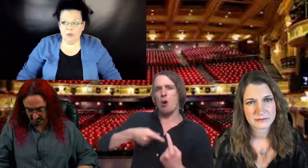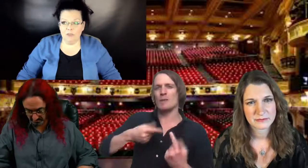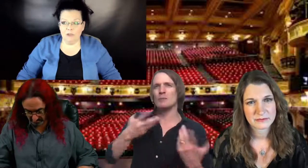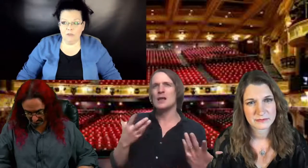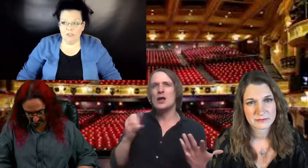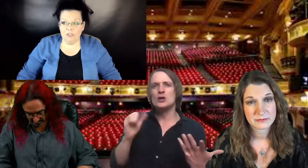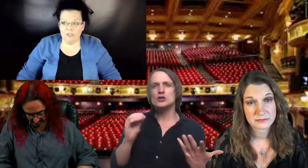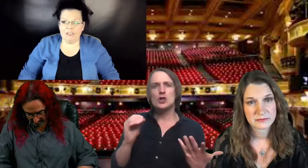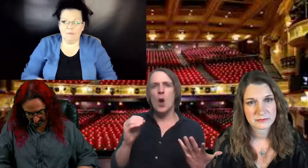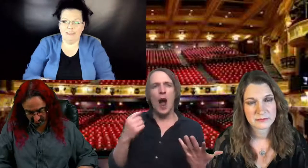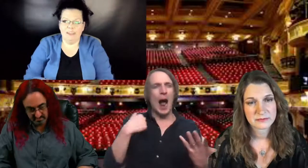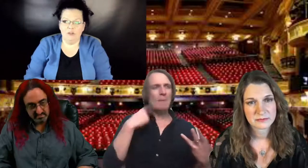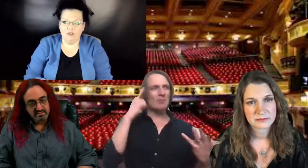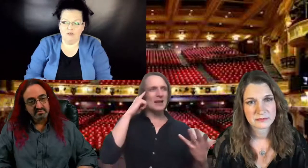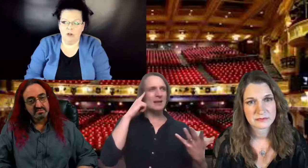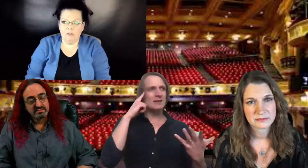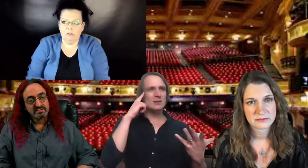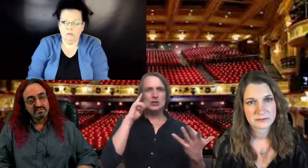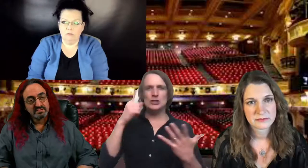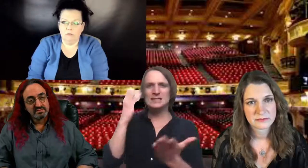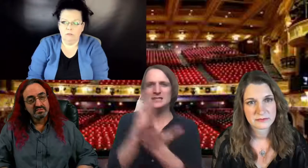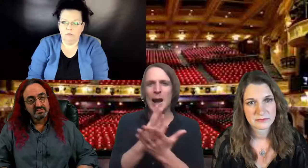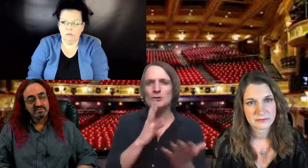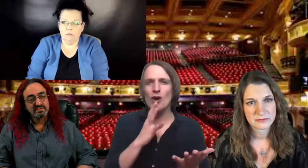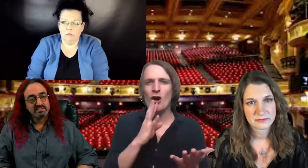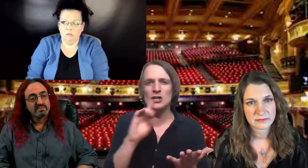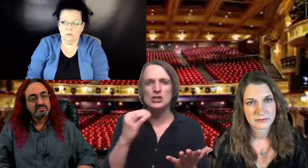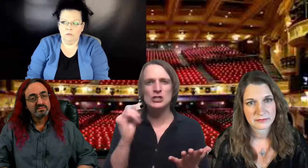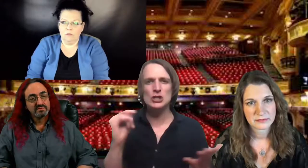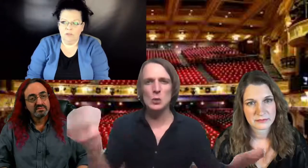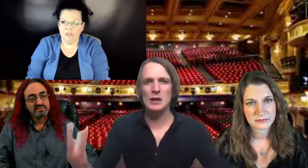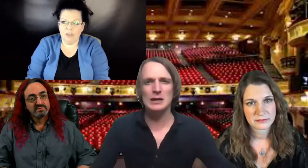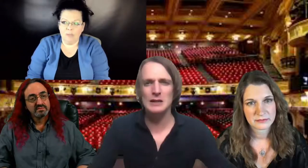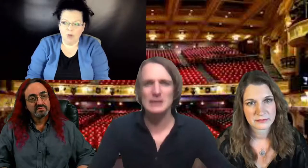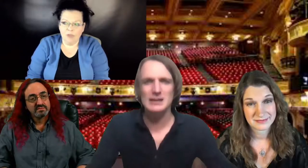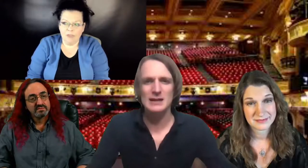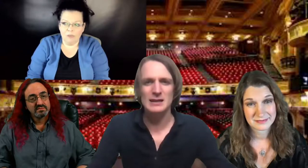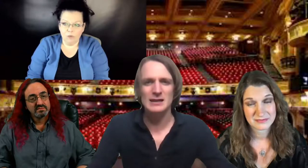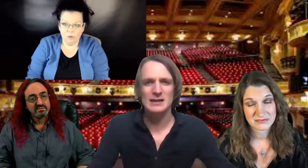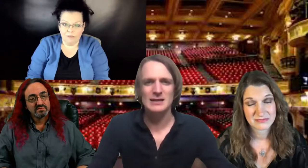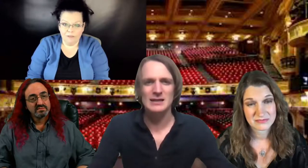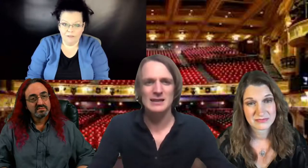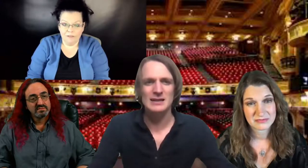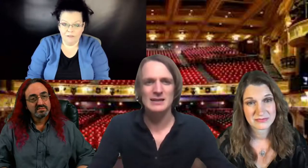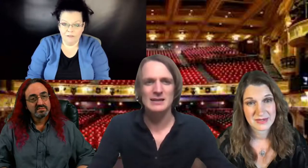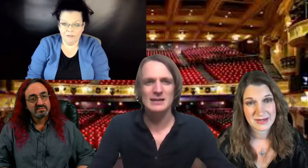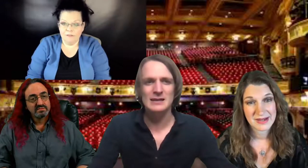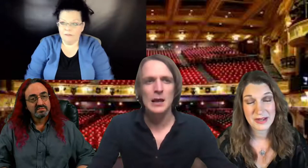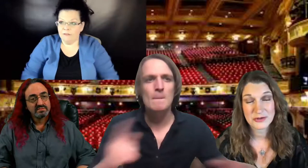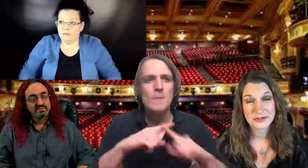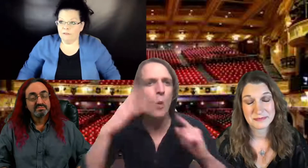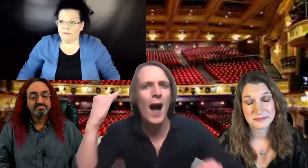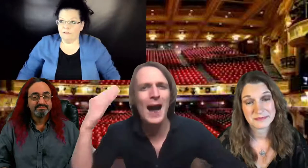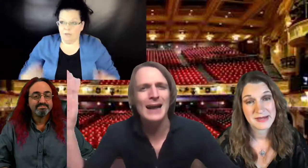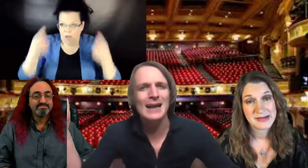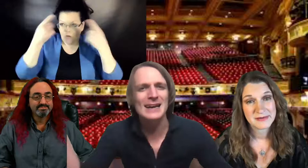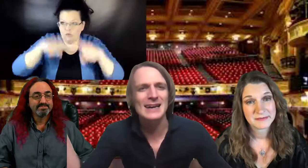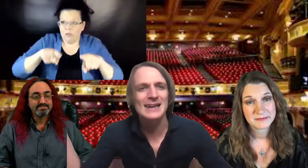change with all that conversation. That's my inner struggle. Just stop talking and do it. I